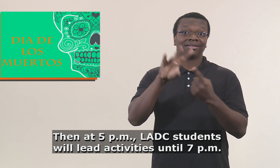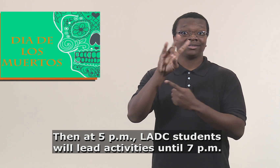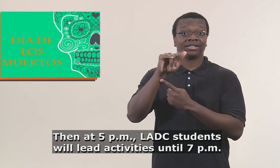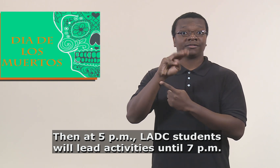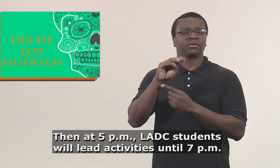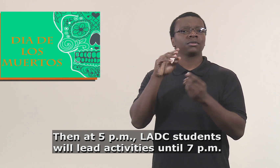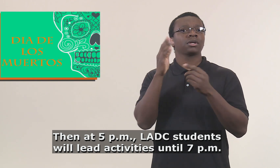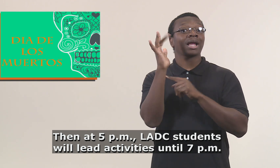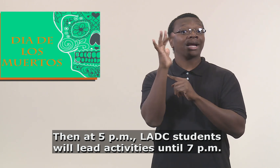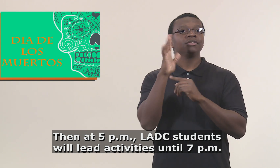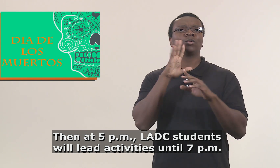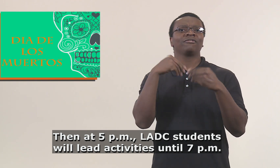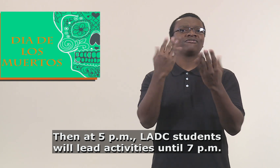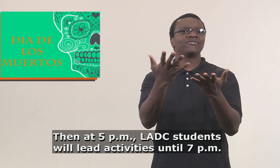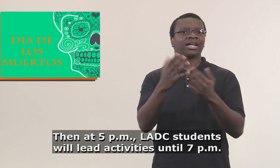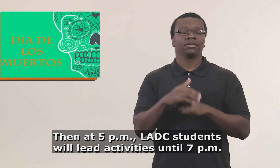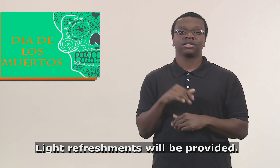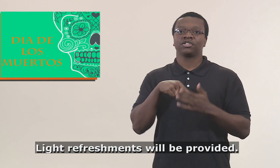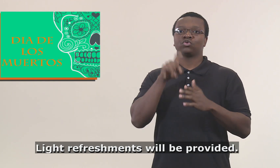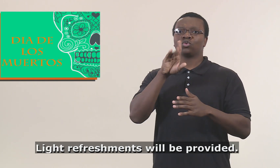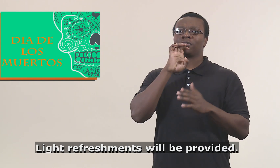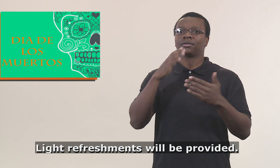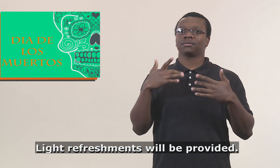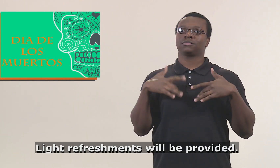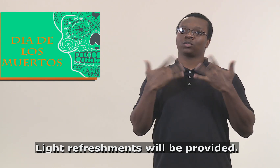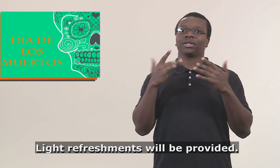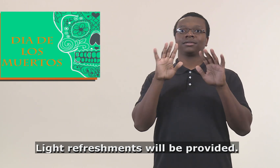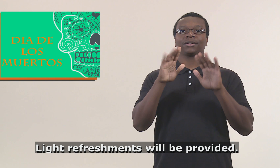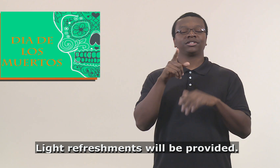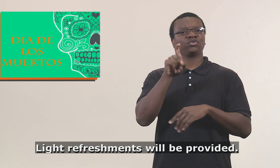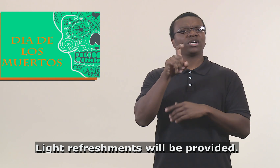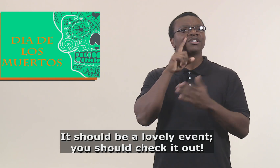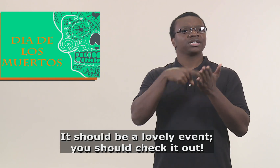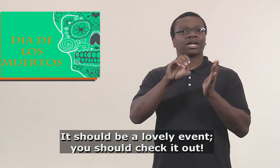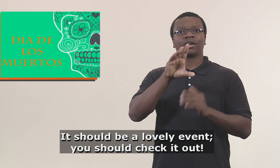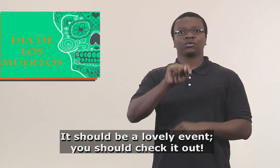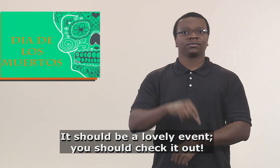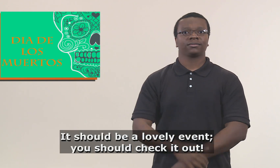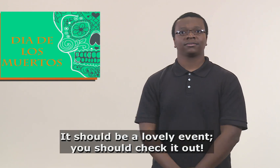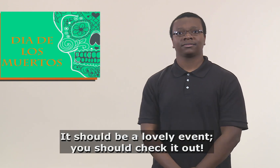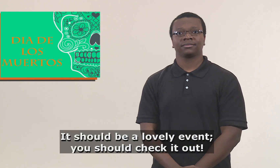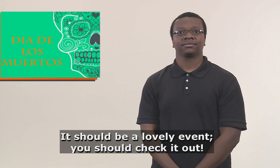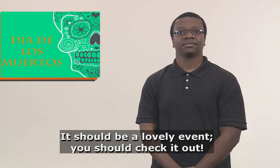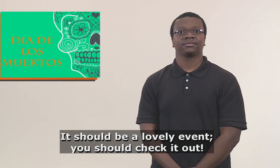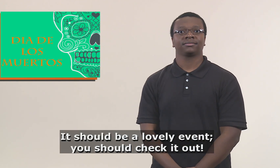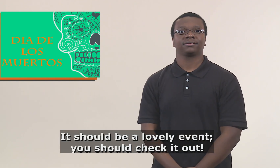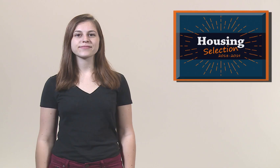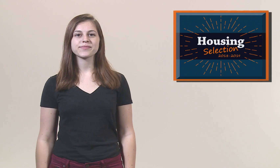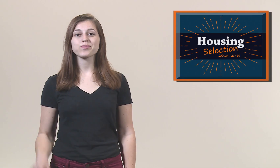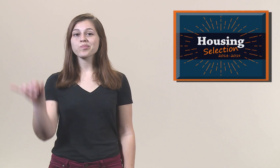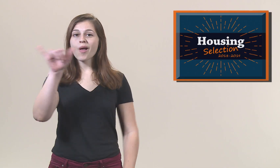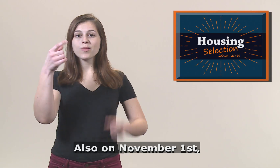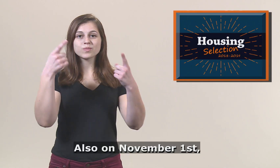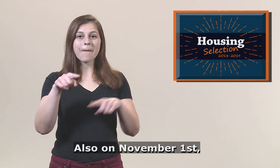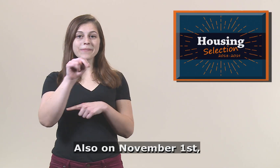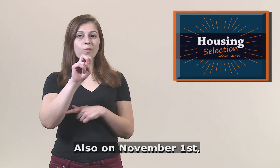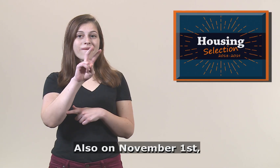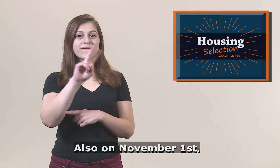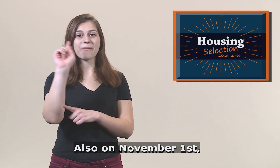lead activities until 7 p.m. Light refreshments will be provided. It should be a lovely event. You should check it out. Also on